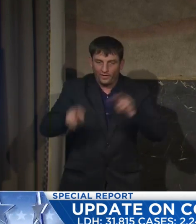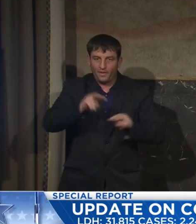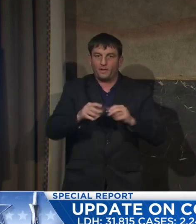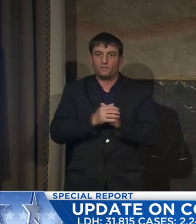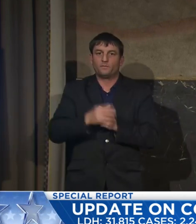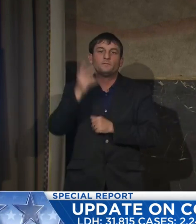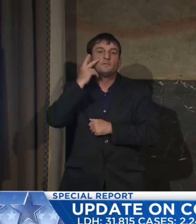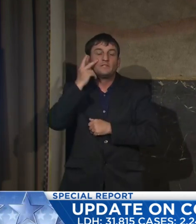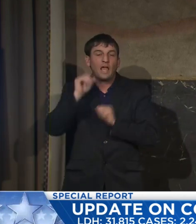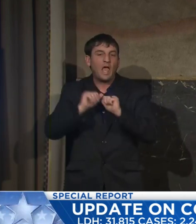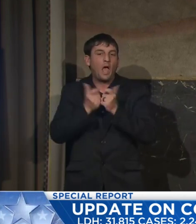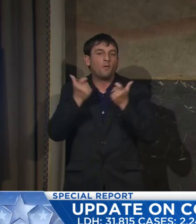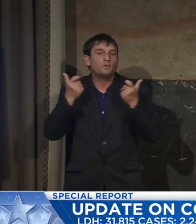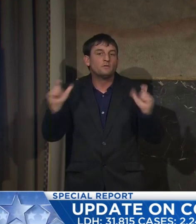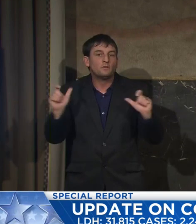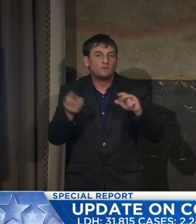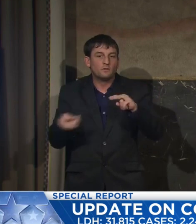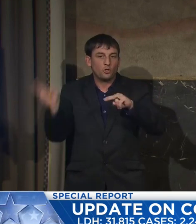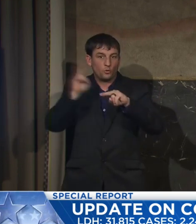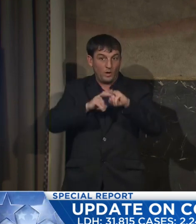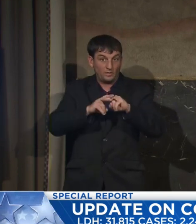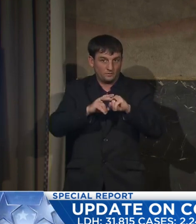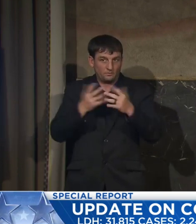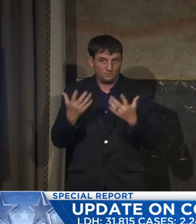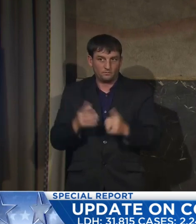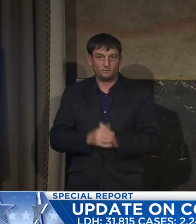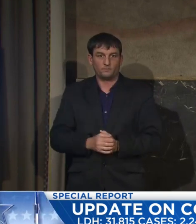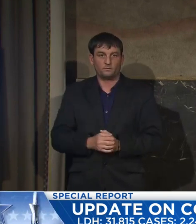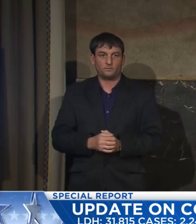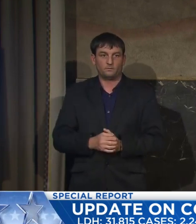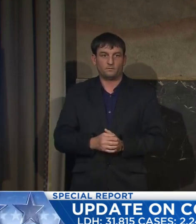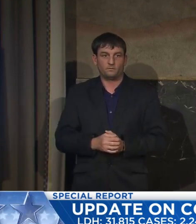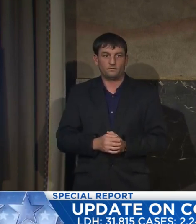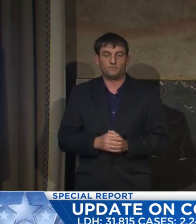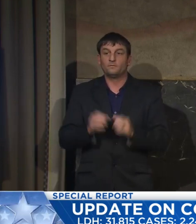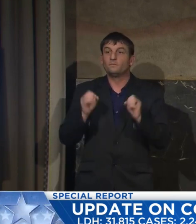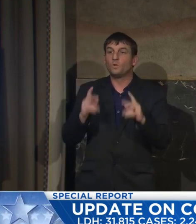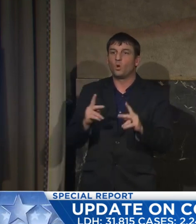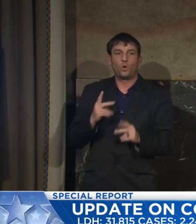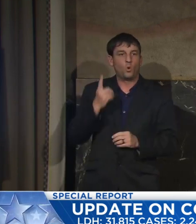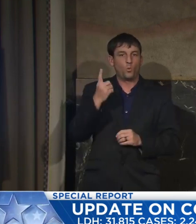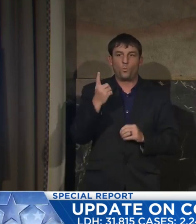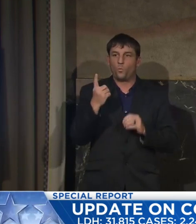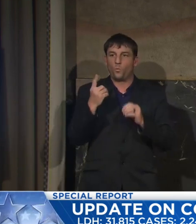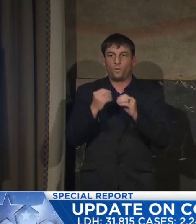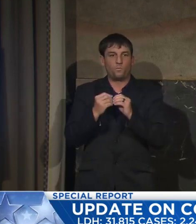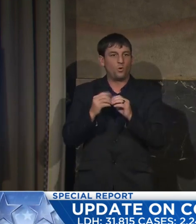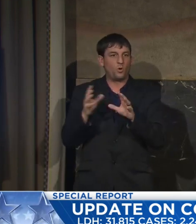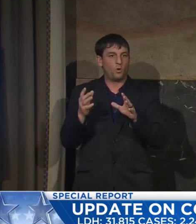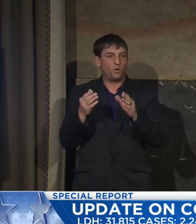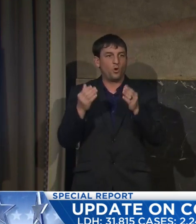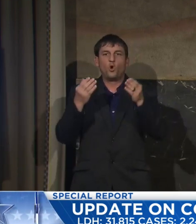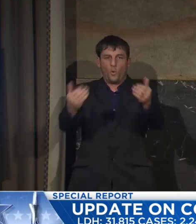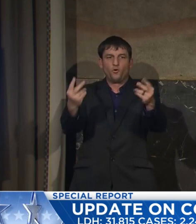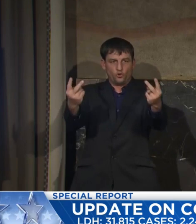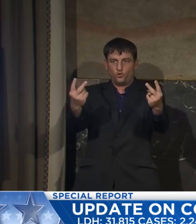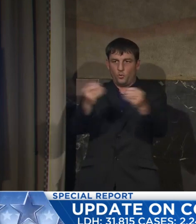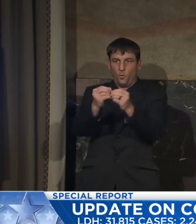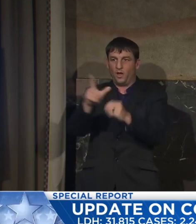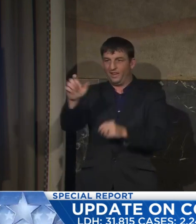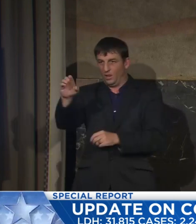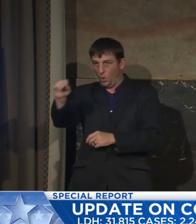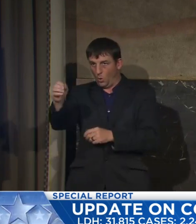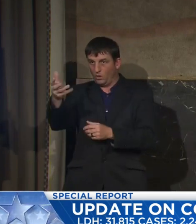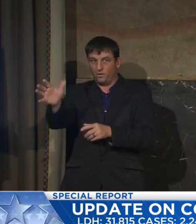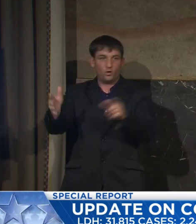and see how significantly increases and so forth. All right, I've got one more. Well, no, I'll go ahead and do two more. Leo